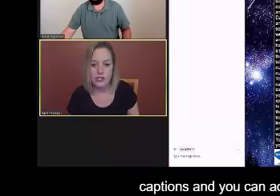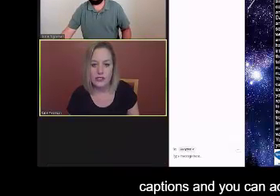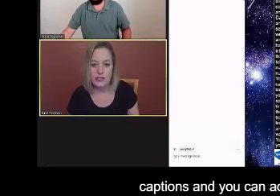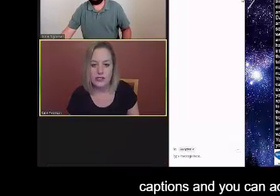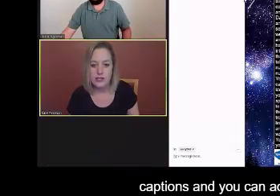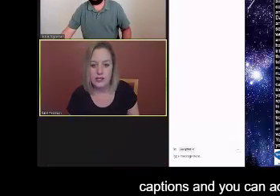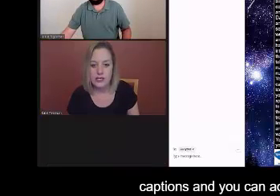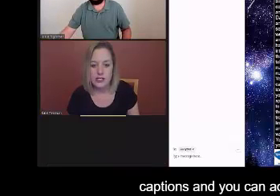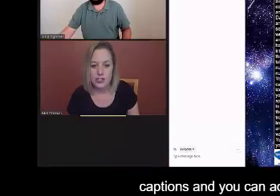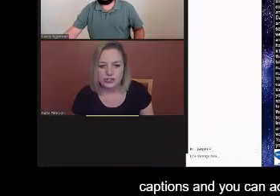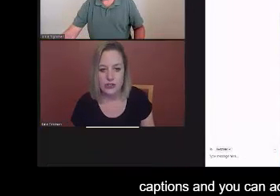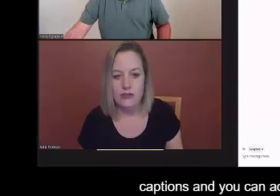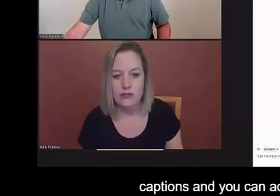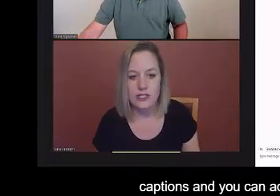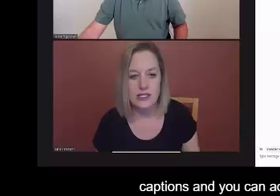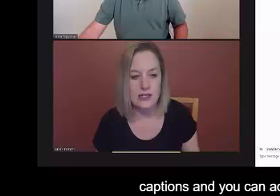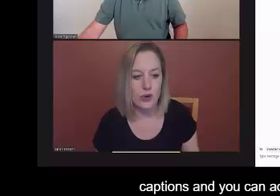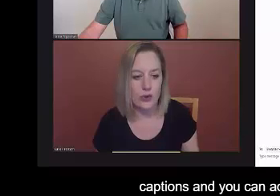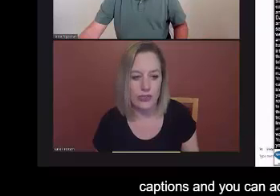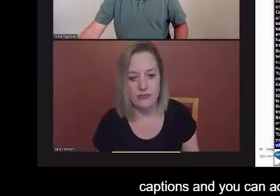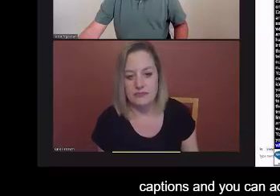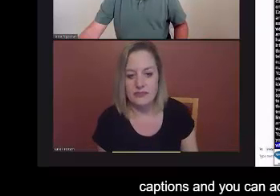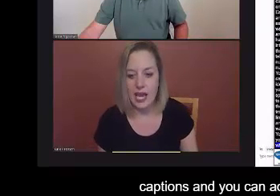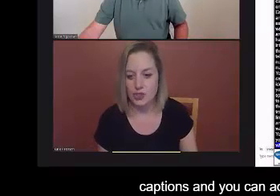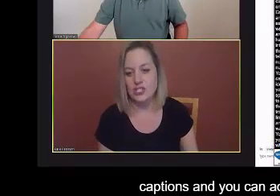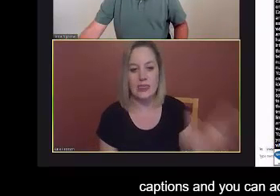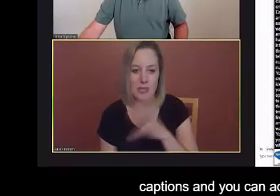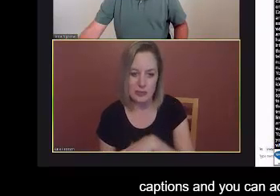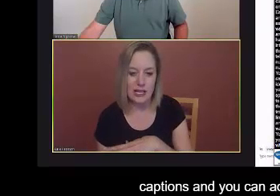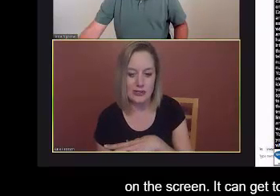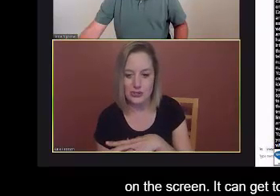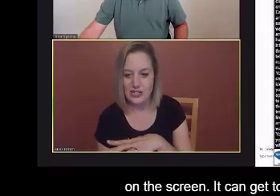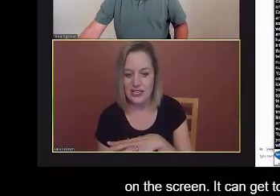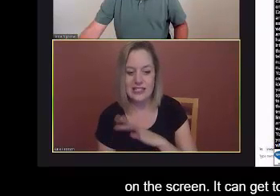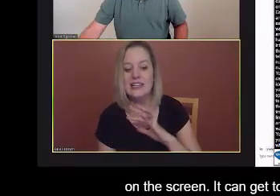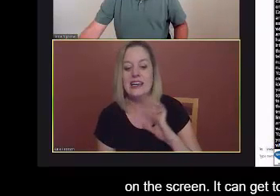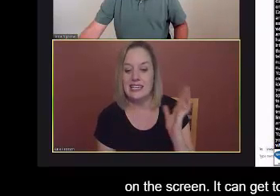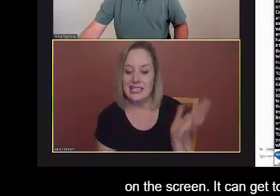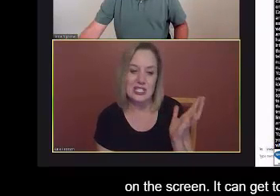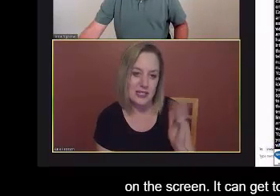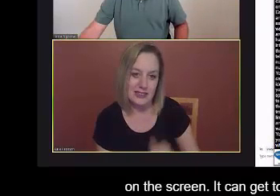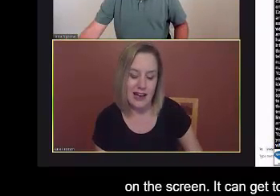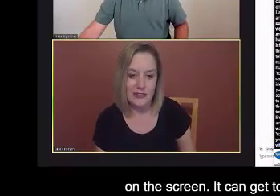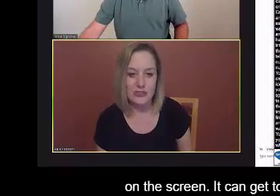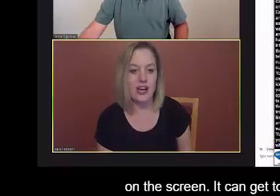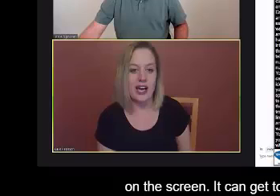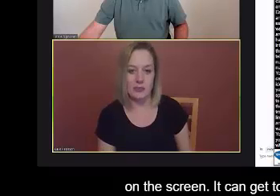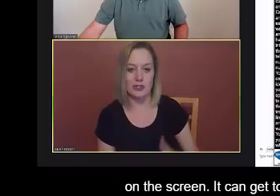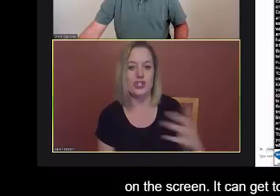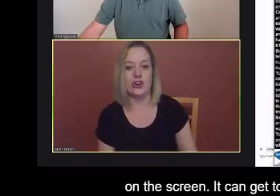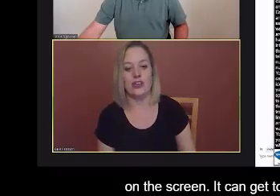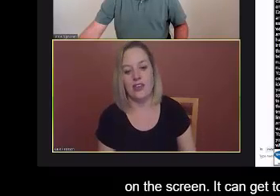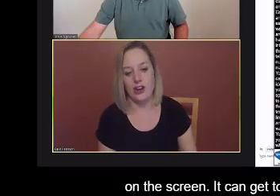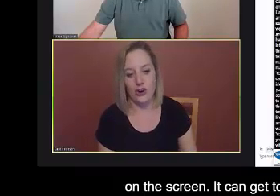whatever is easier to see both captions and the people on the screen. It can get to be a lot if you've got